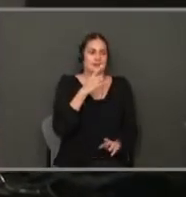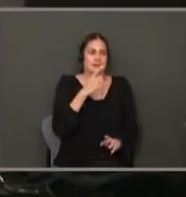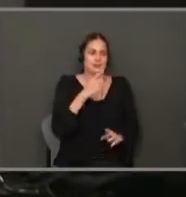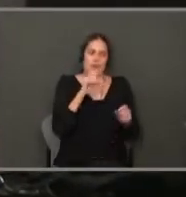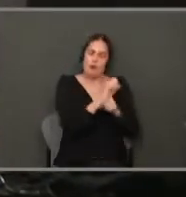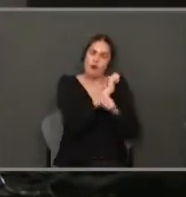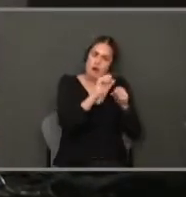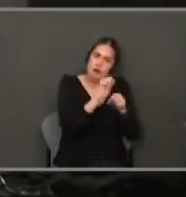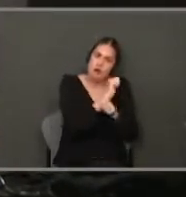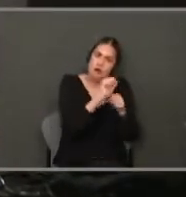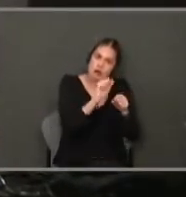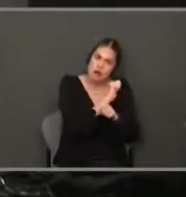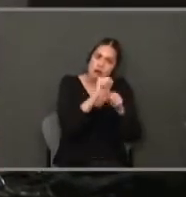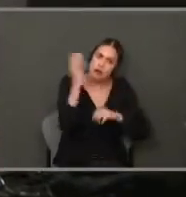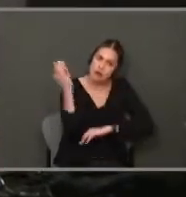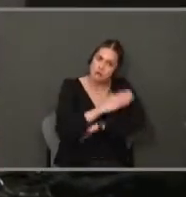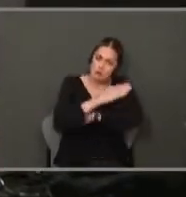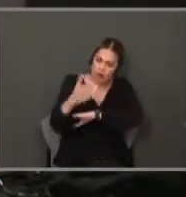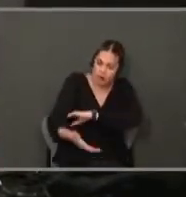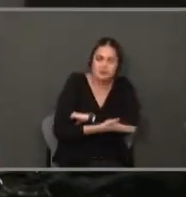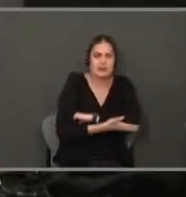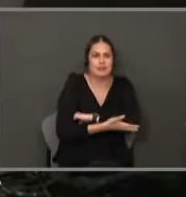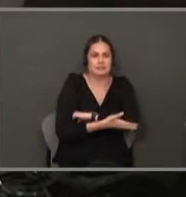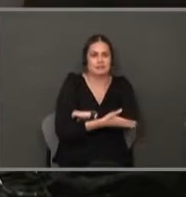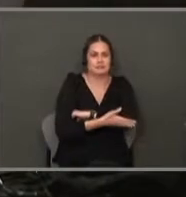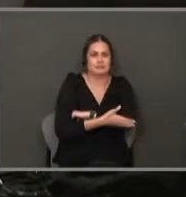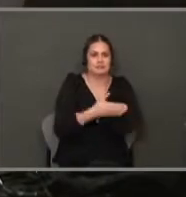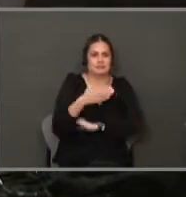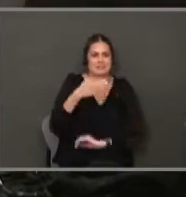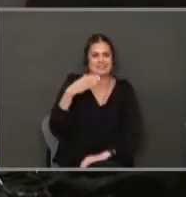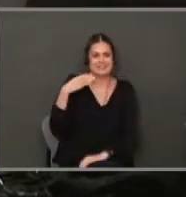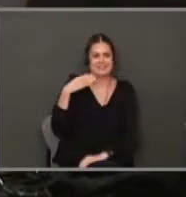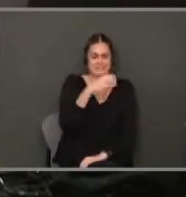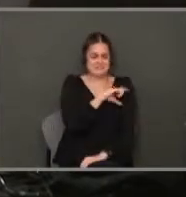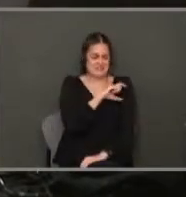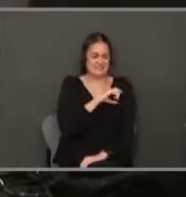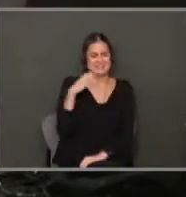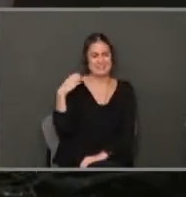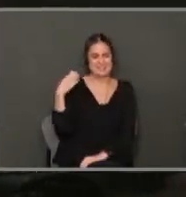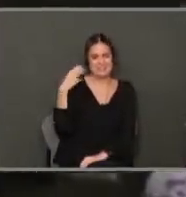ends every single night, Chief McManus. No.